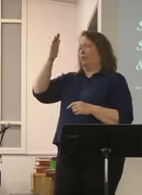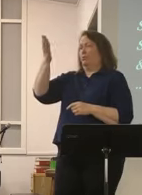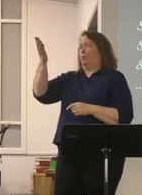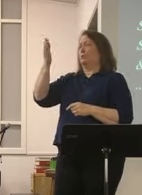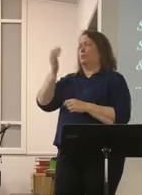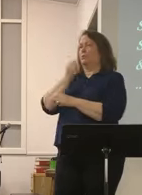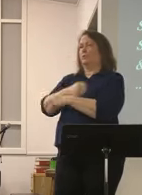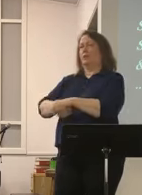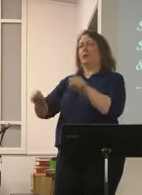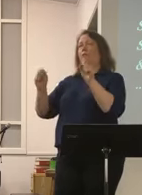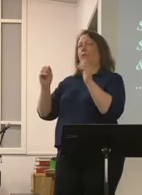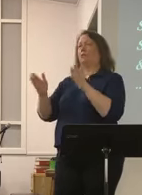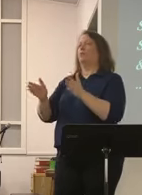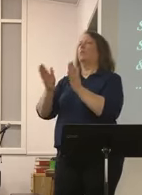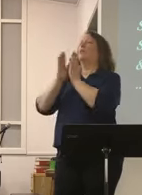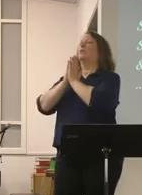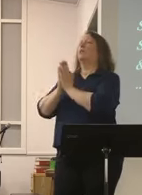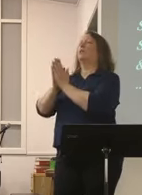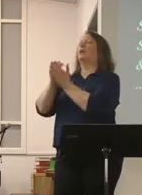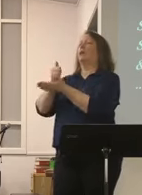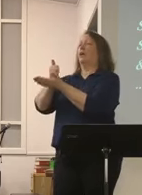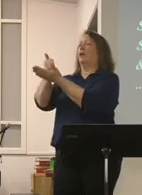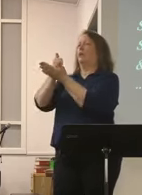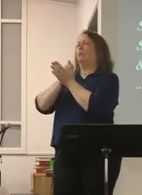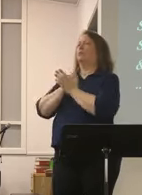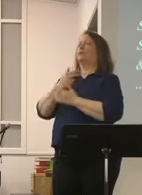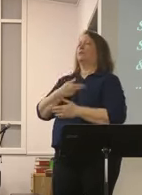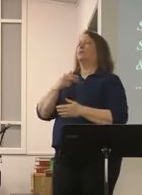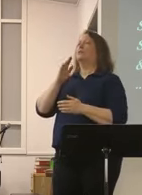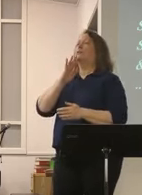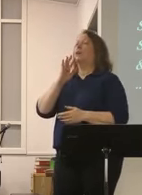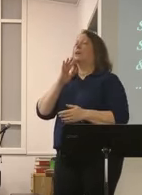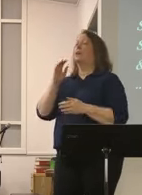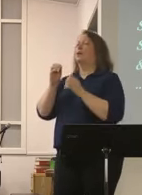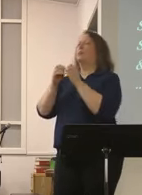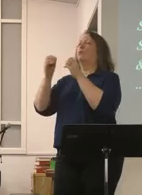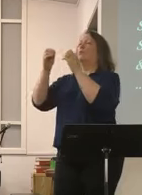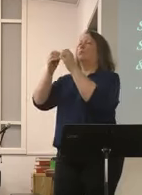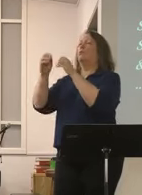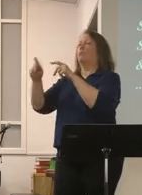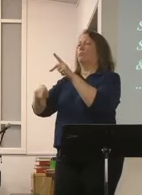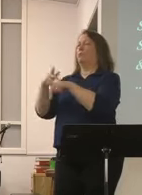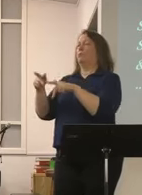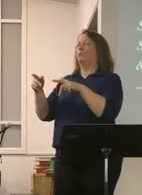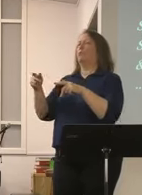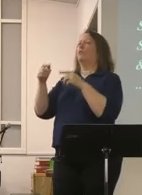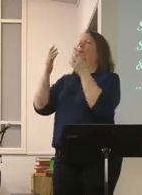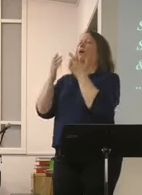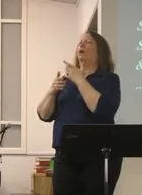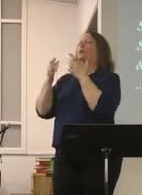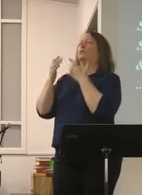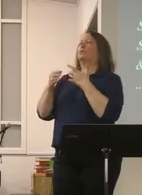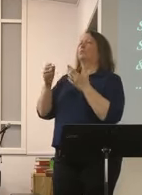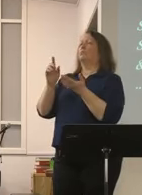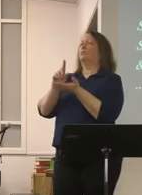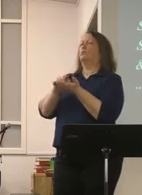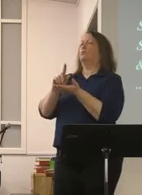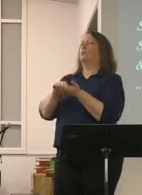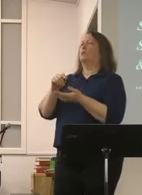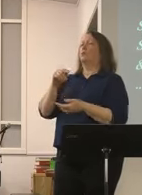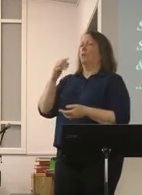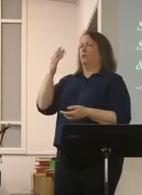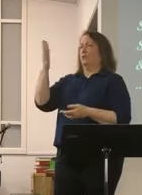I pray that you just help us to tell more and more people this incredible news